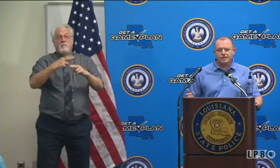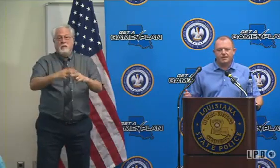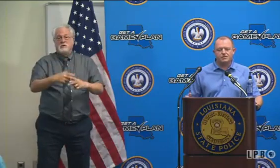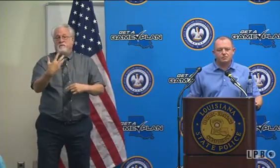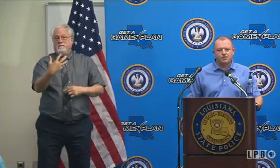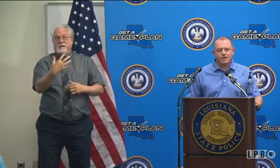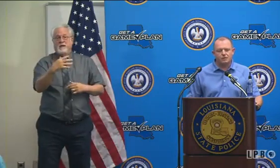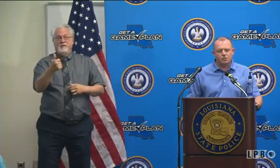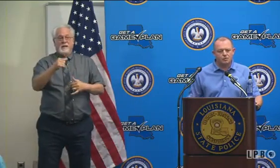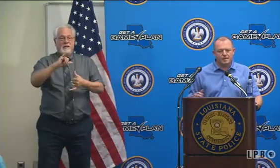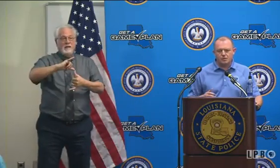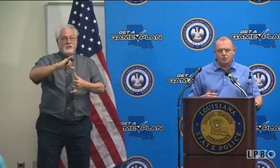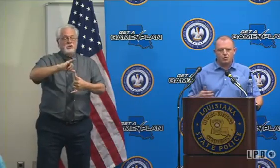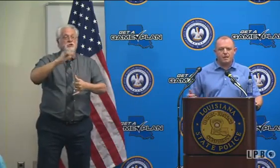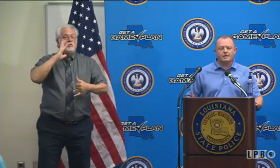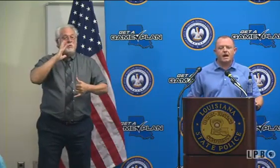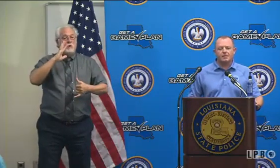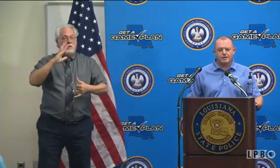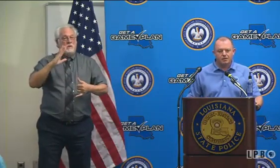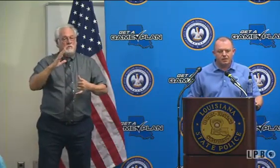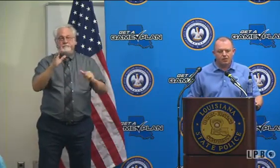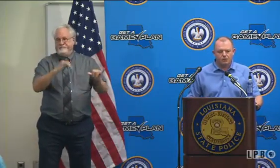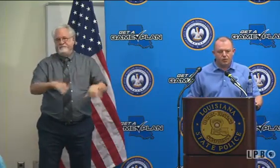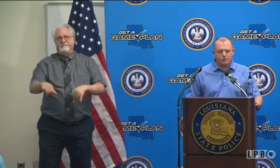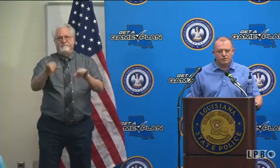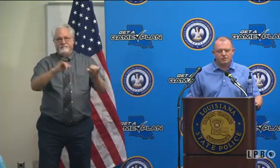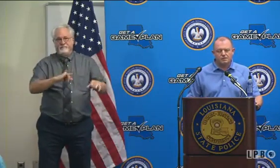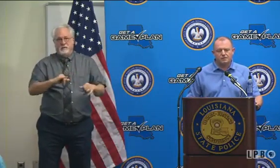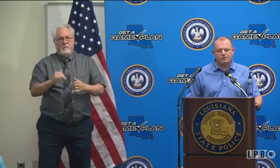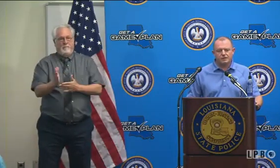5 to 10 inches of rain will be quite common